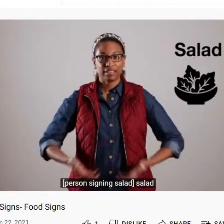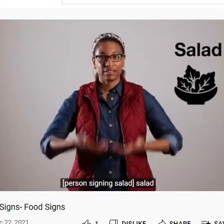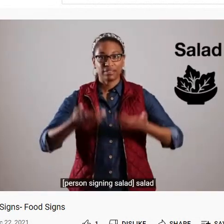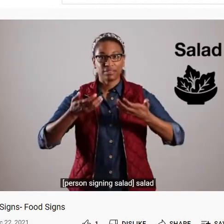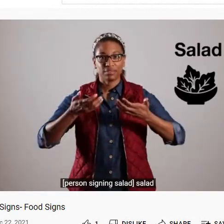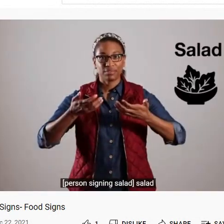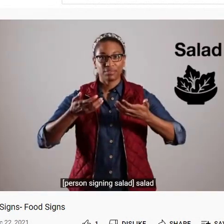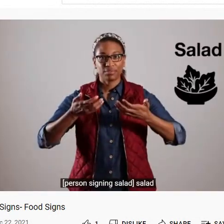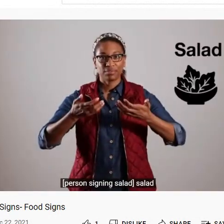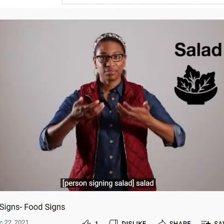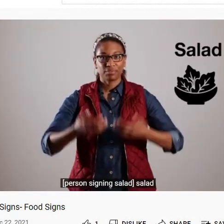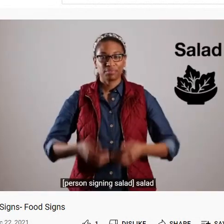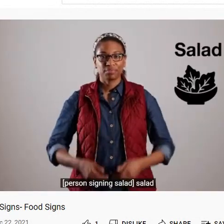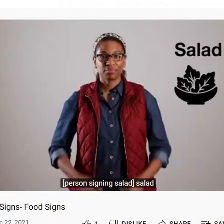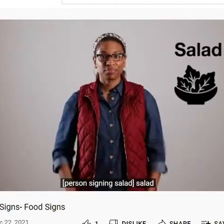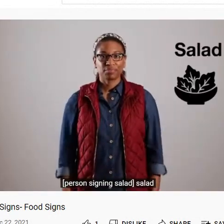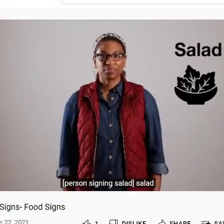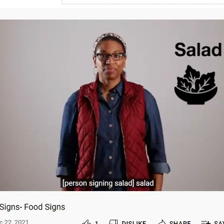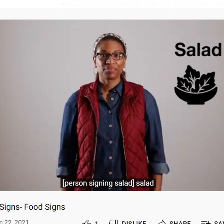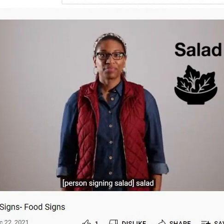Salad,